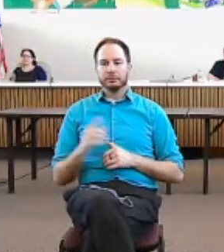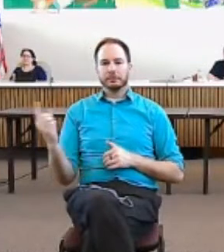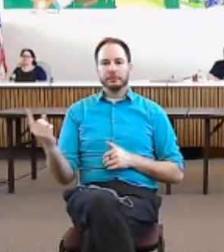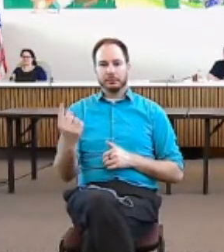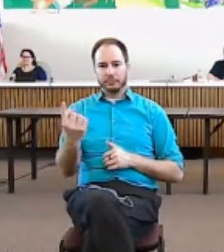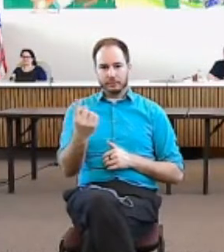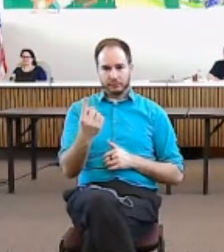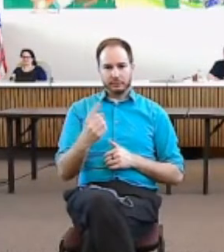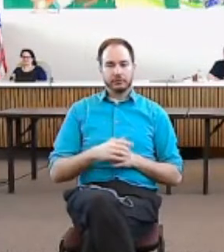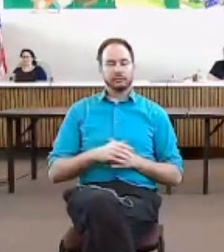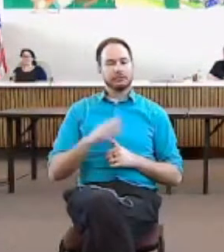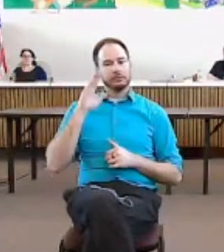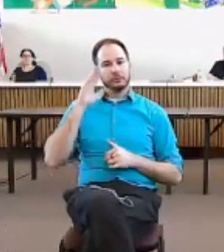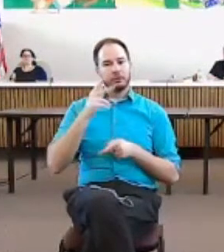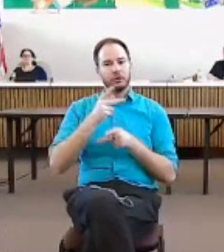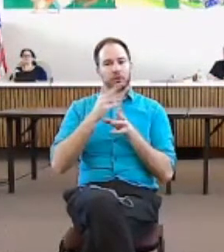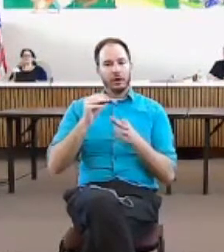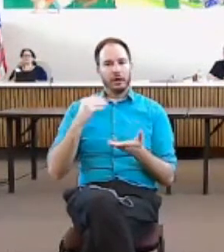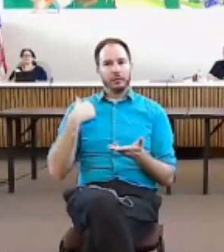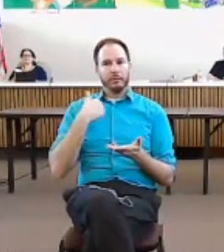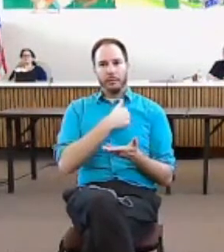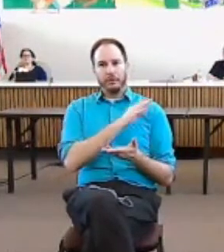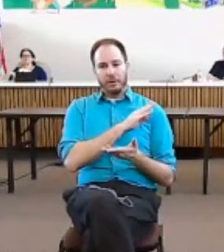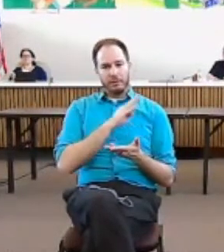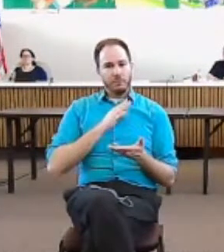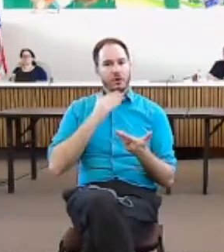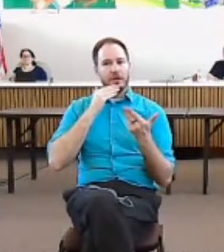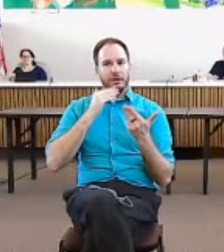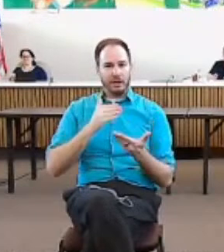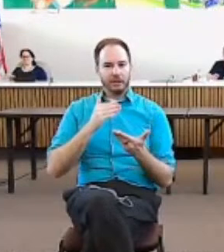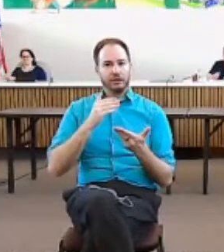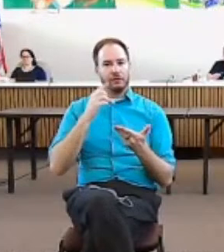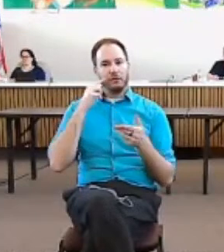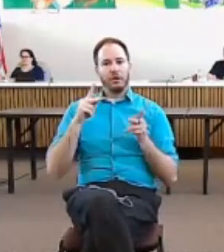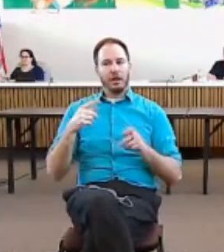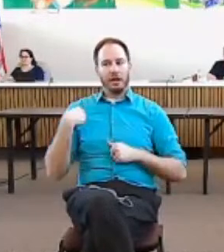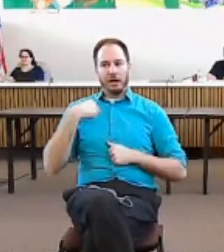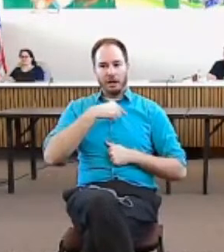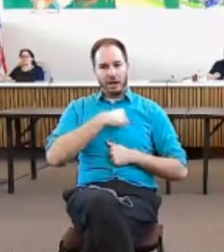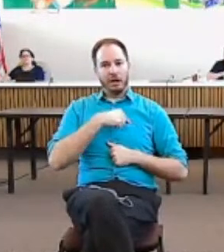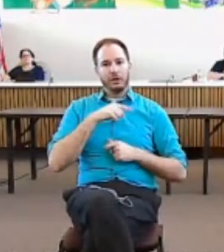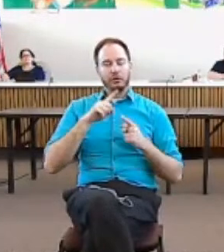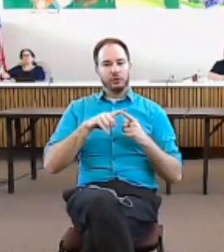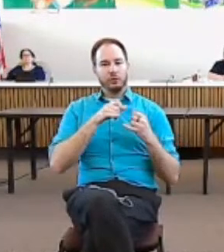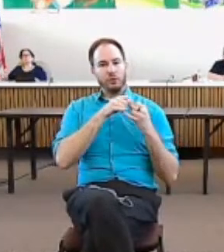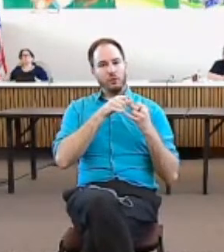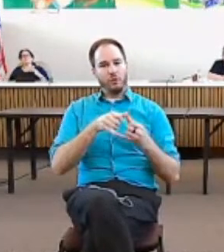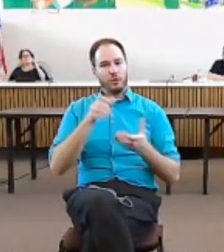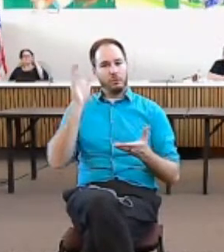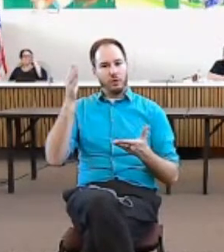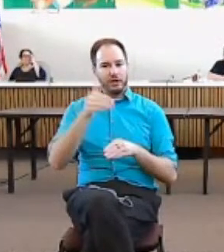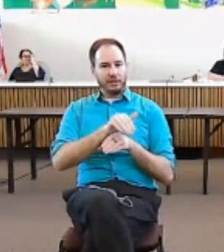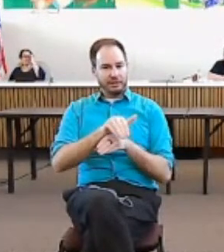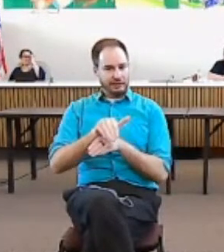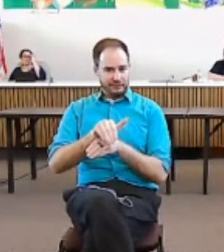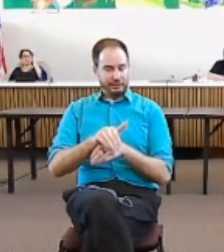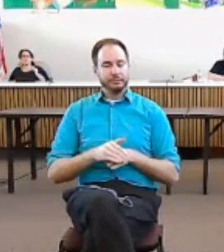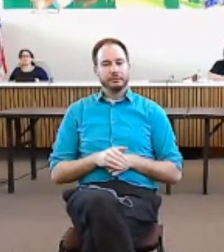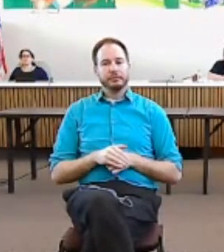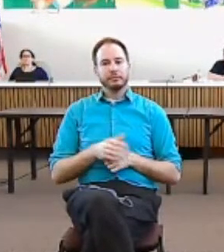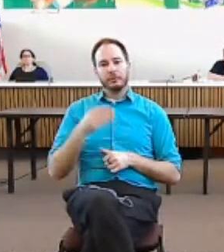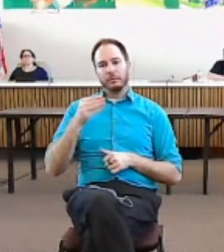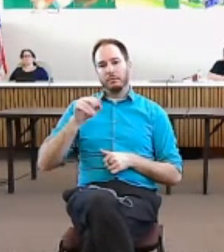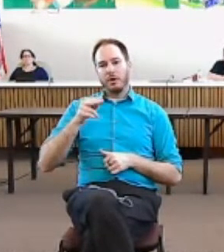Mr. Supervisor, members of the town board, thank you very much for letting us make our award presentations this evening.